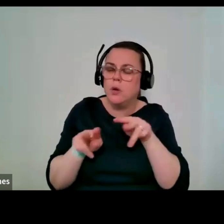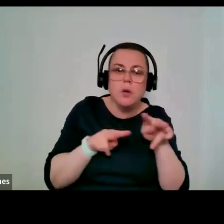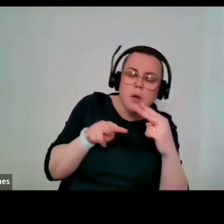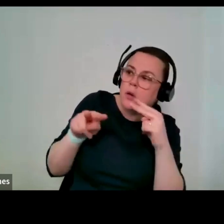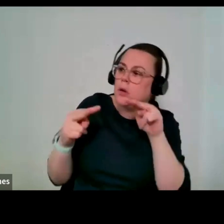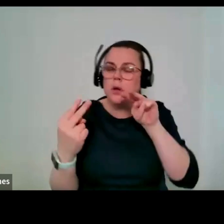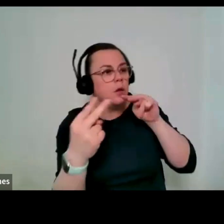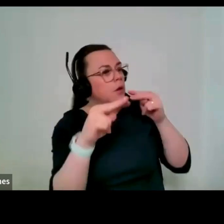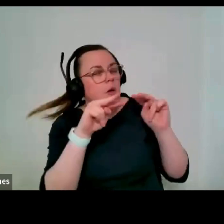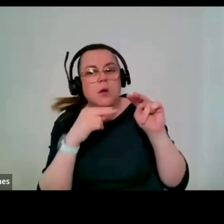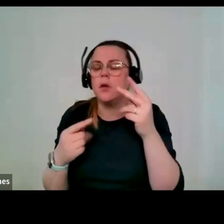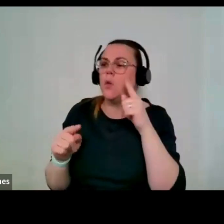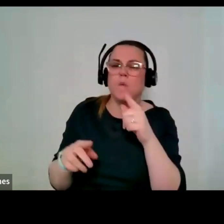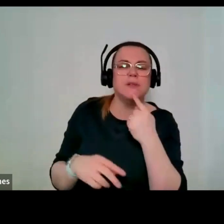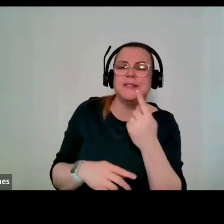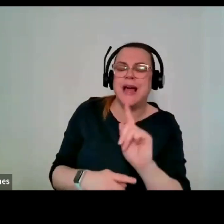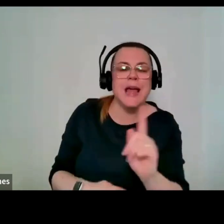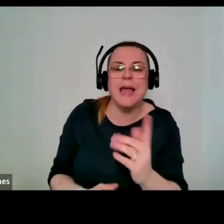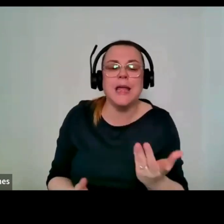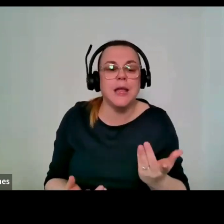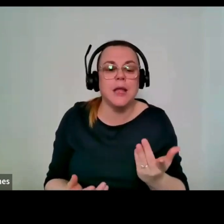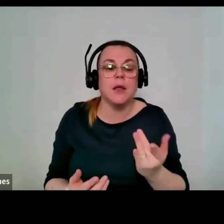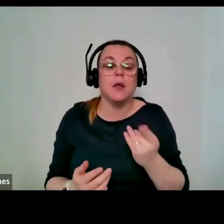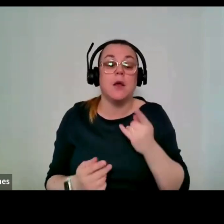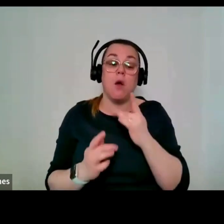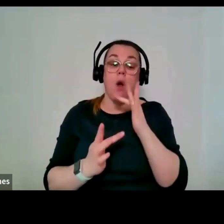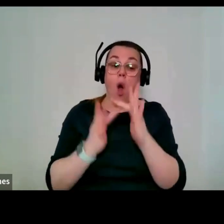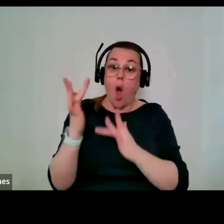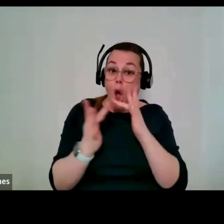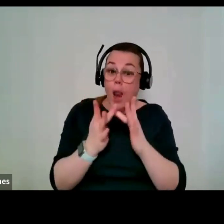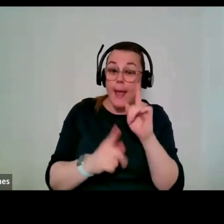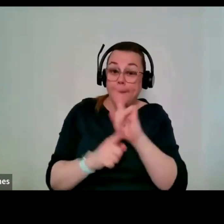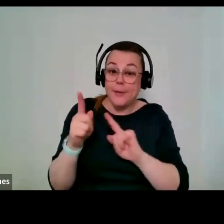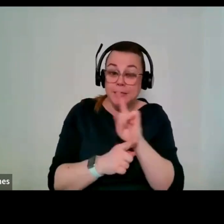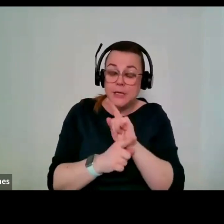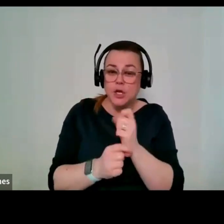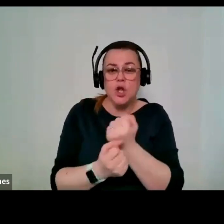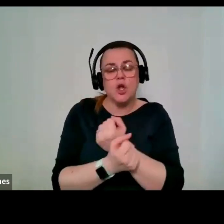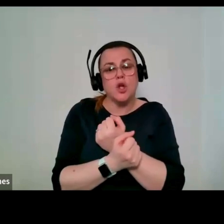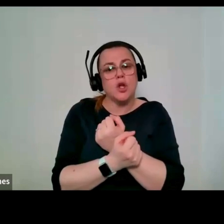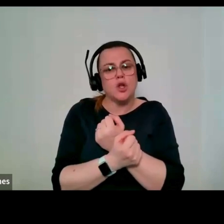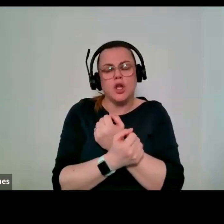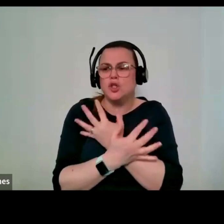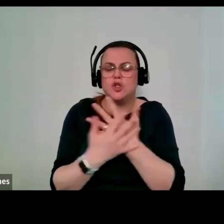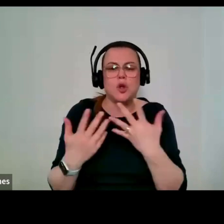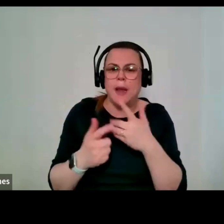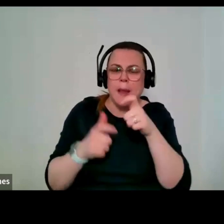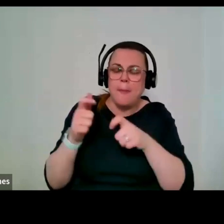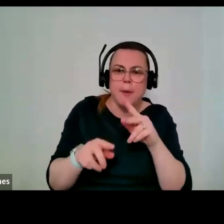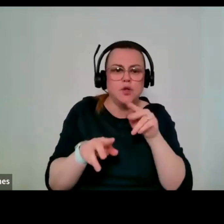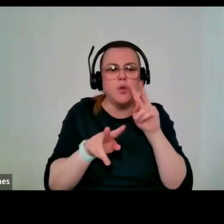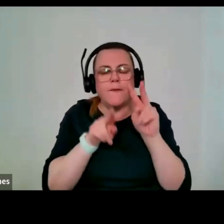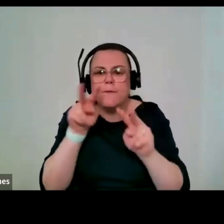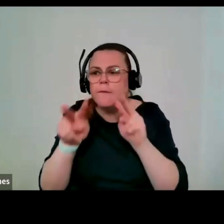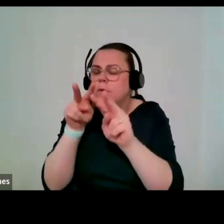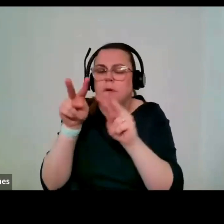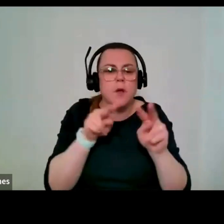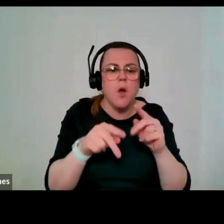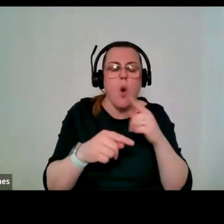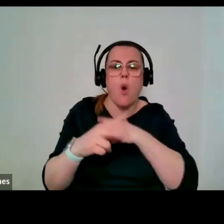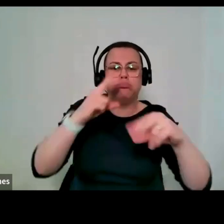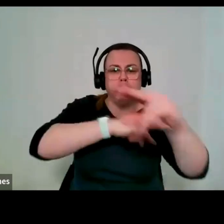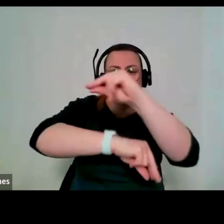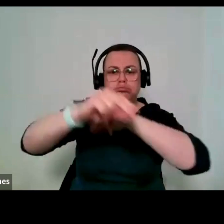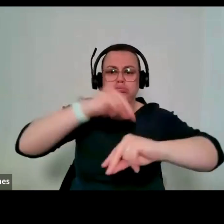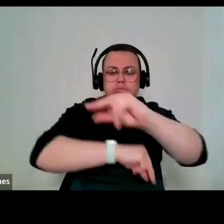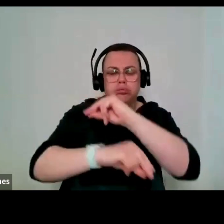said. In terms of online meeting, too many people to follow online and people are over talking.